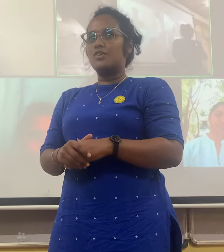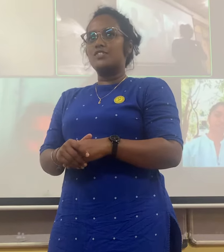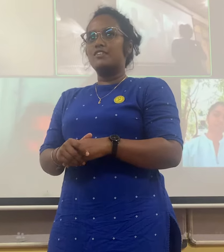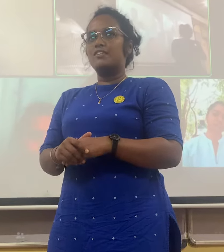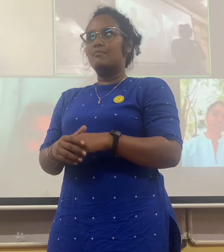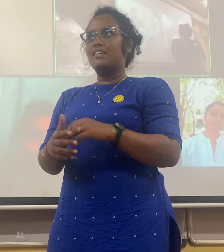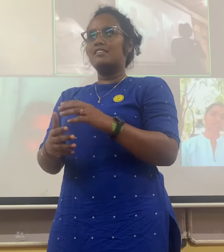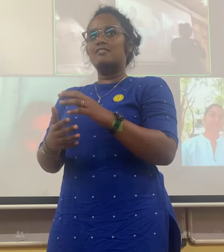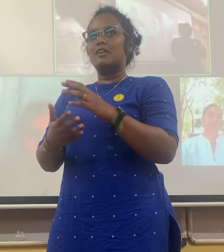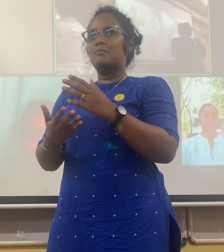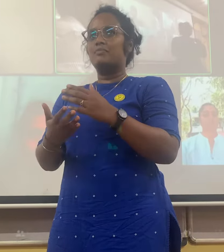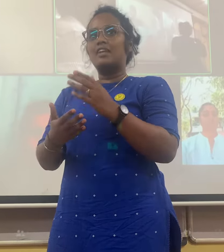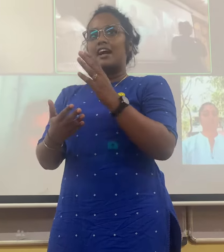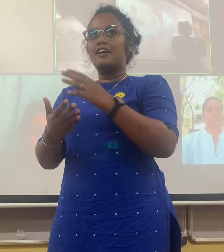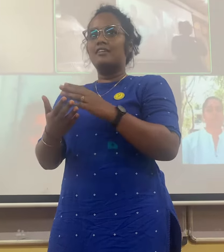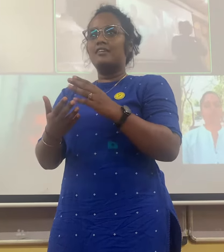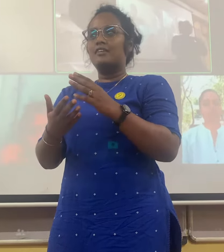costing, because